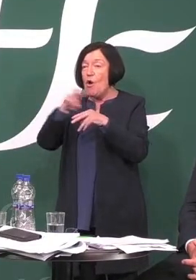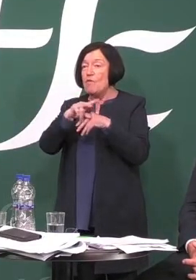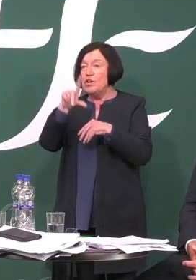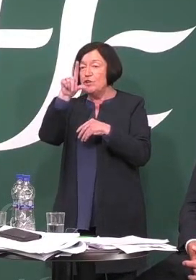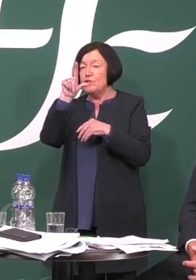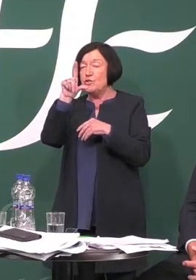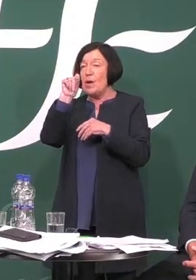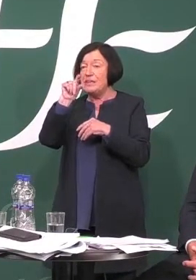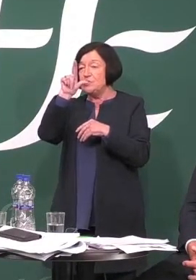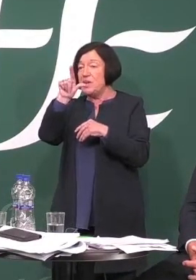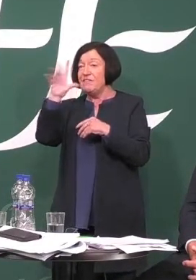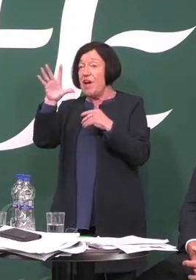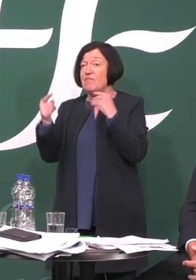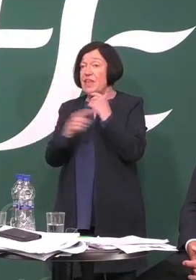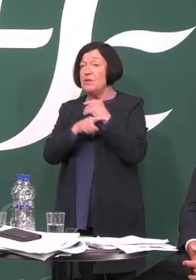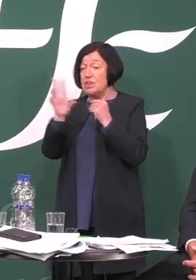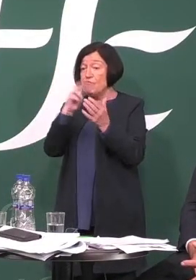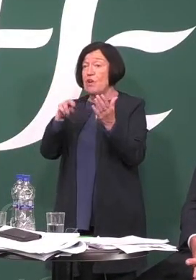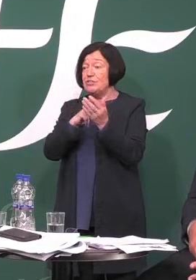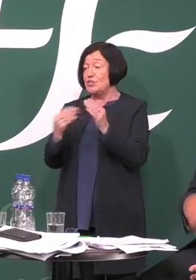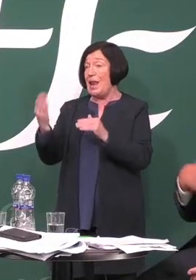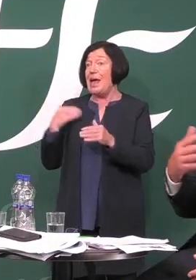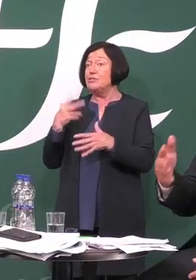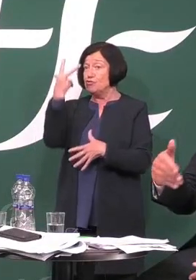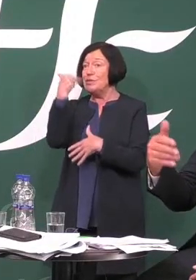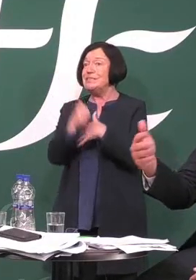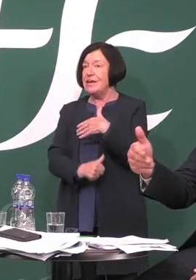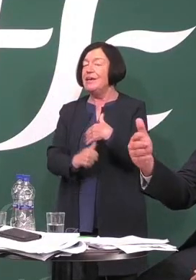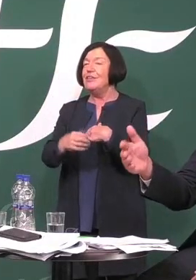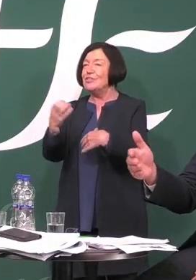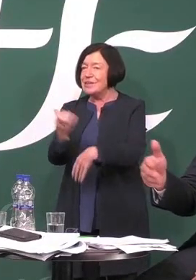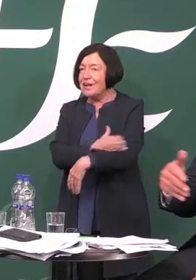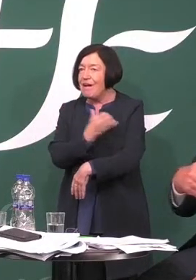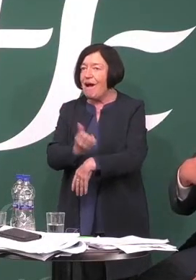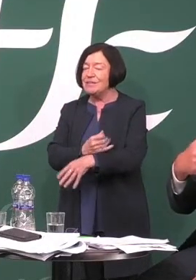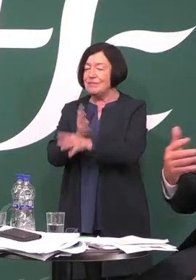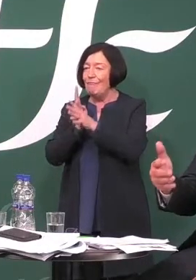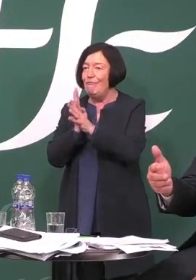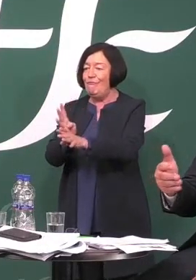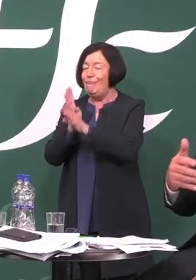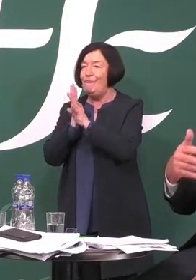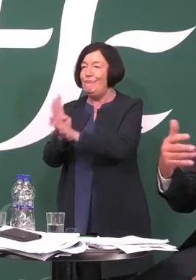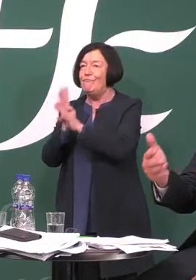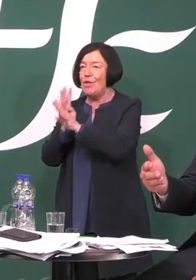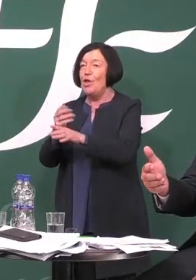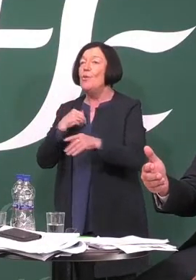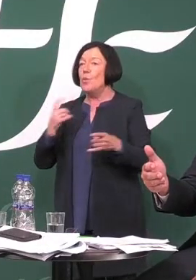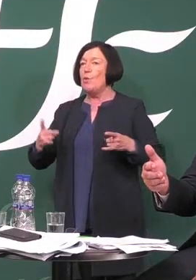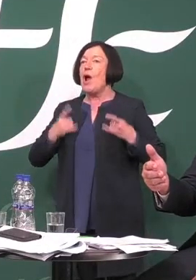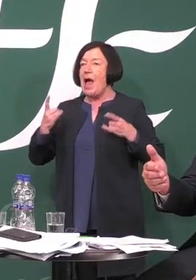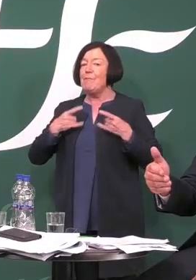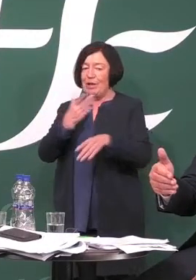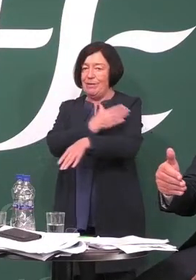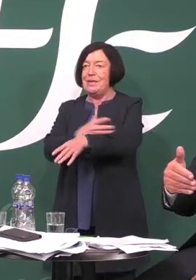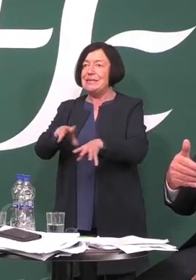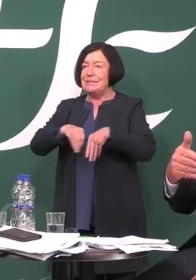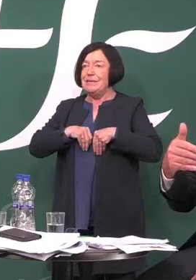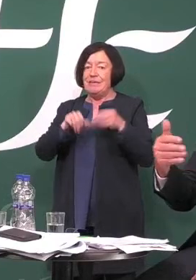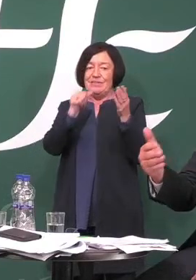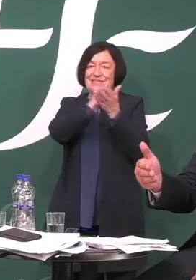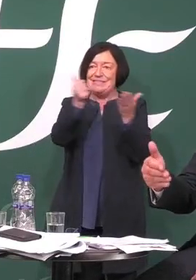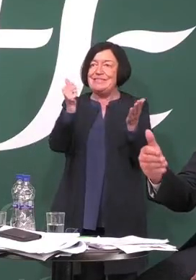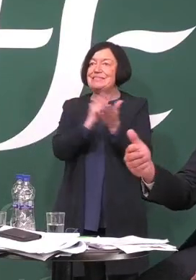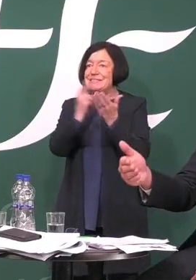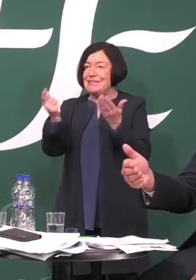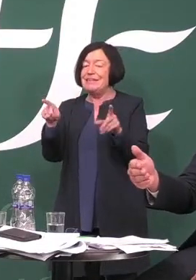20,000, 25,000 people have registered over the last 3 days. So there's a constant flow through. So I think we were very happy with the initial uptake in 16 to 17.